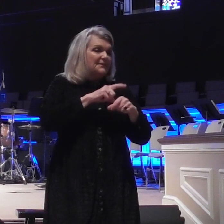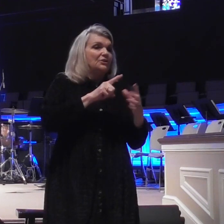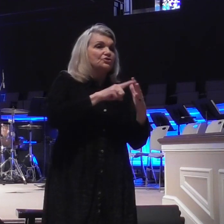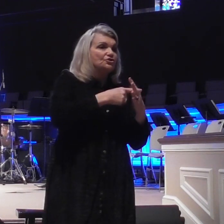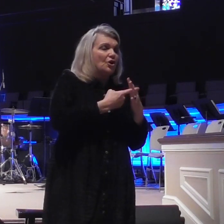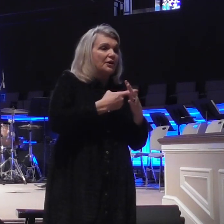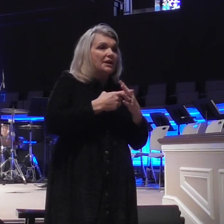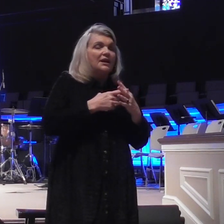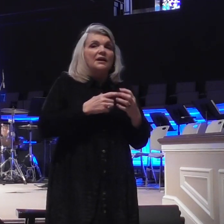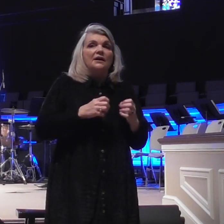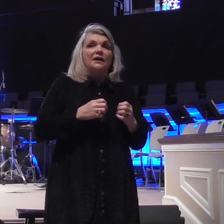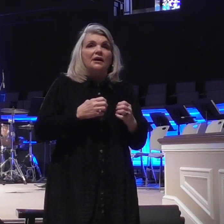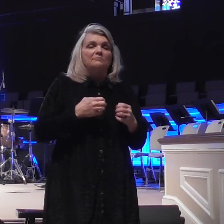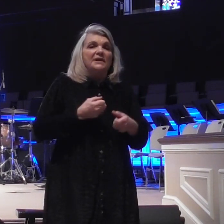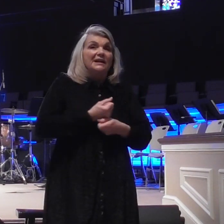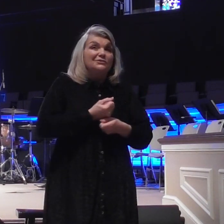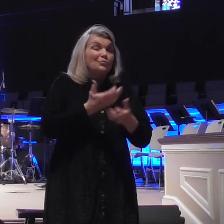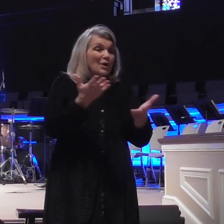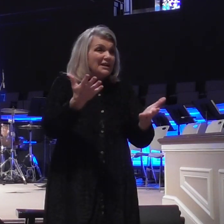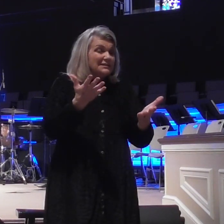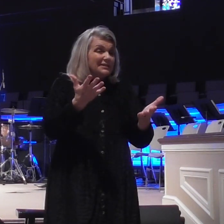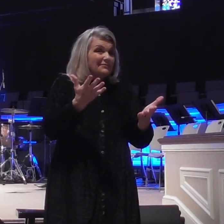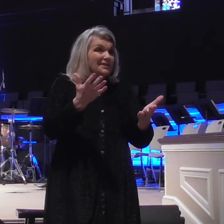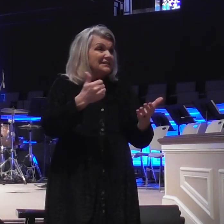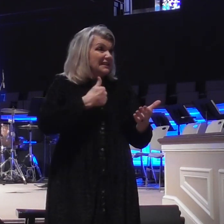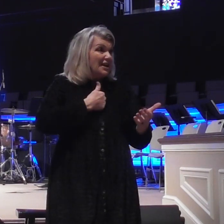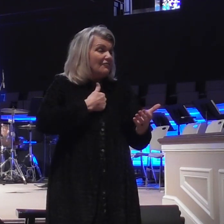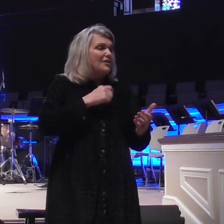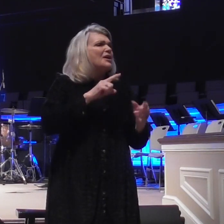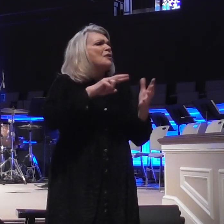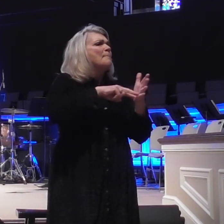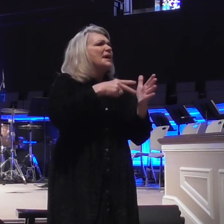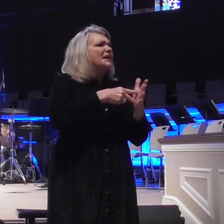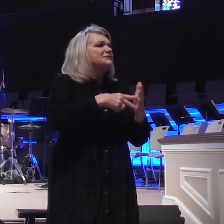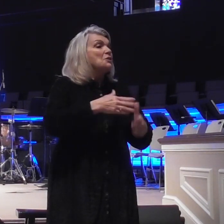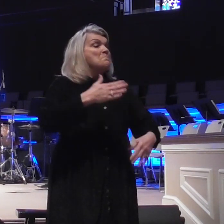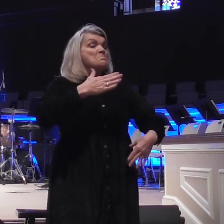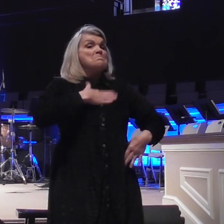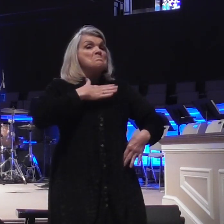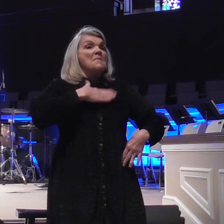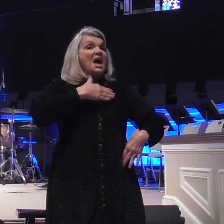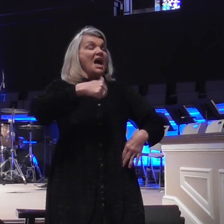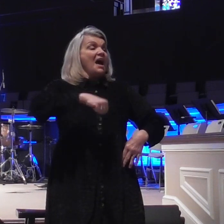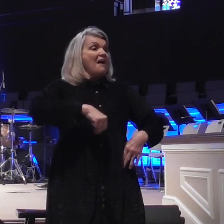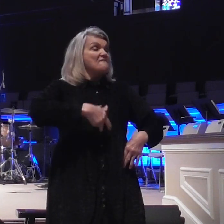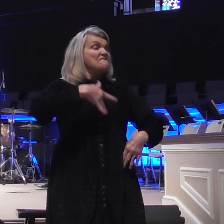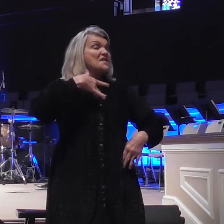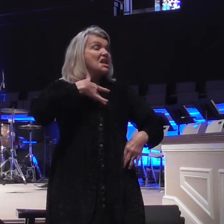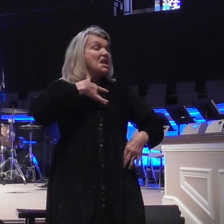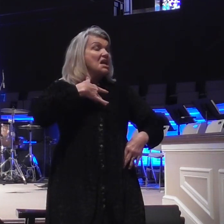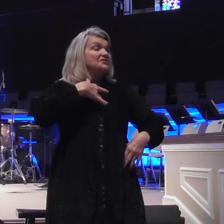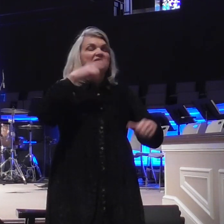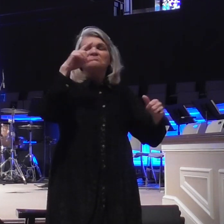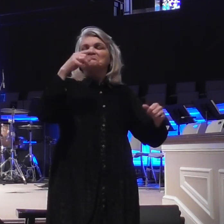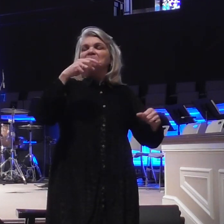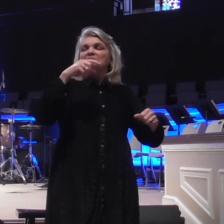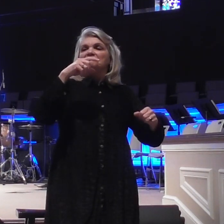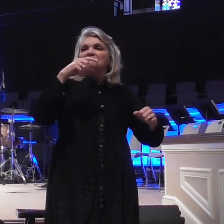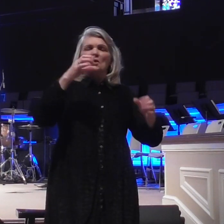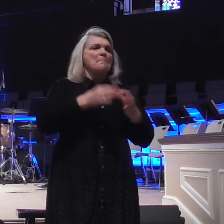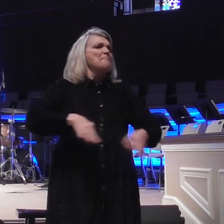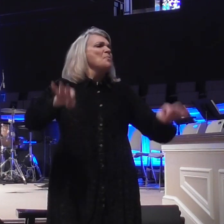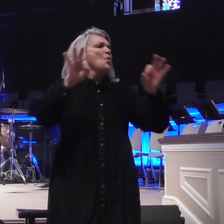expressive individualism asserts that my personal feelings are preeminent. My personal feelings